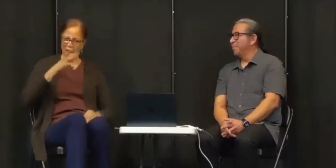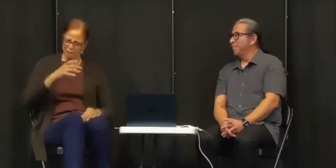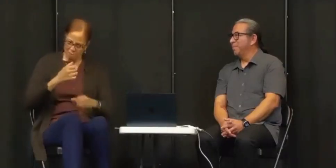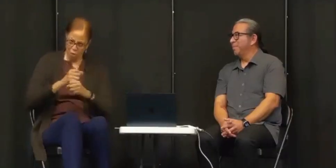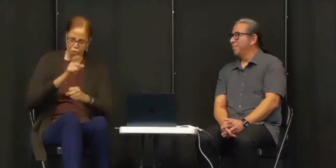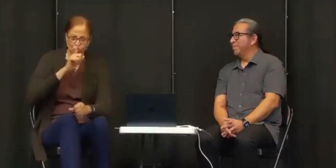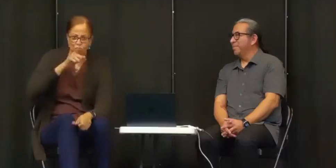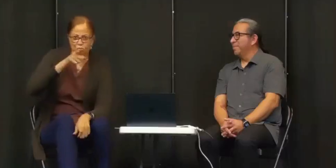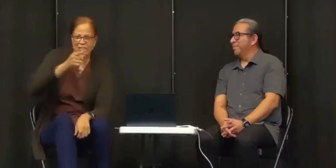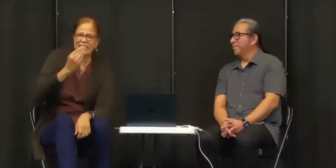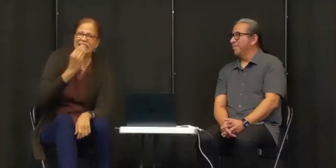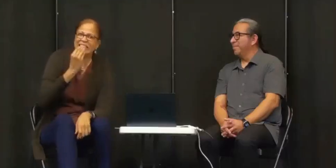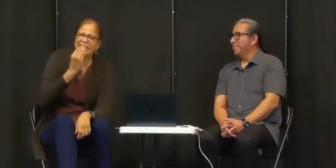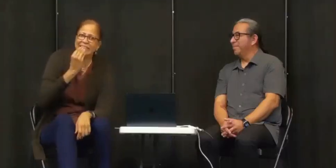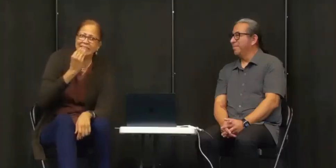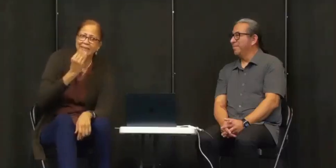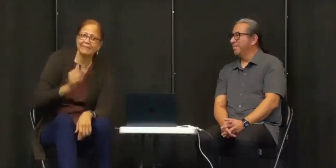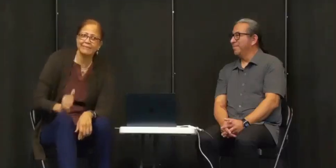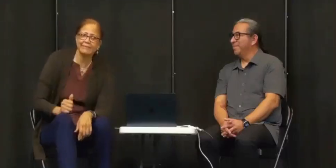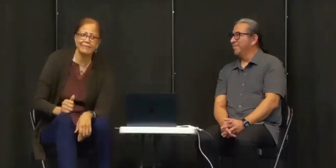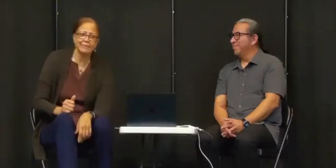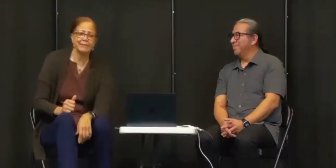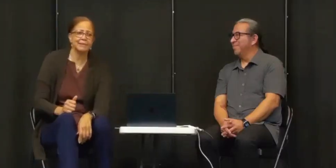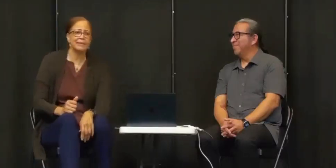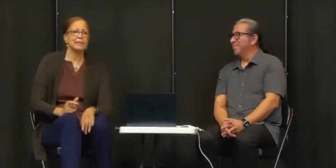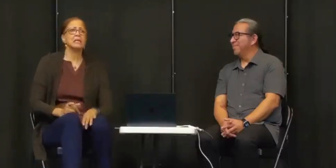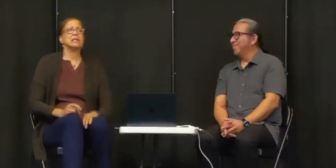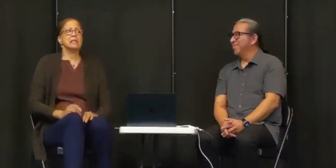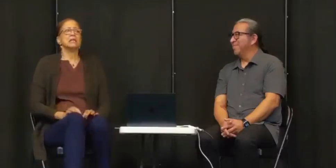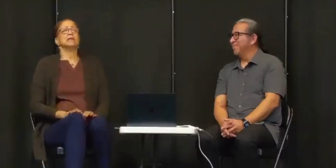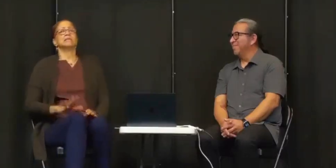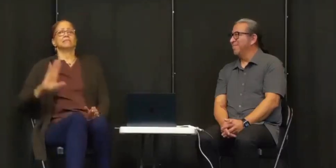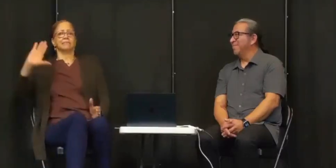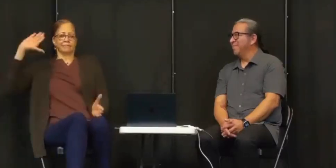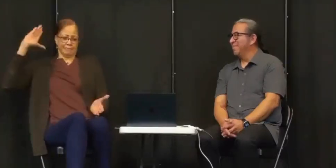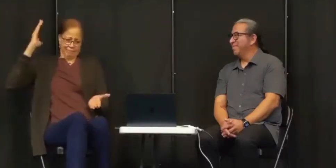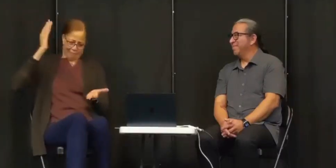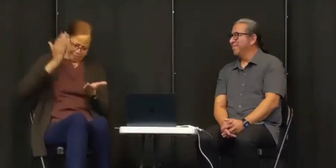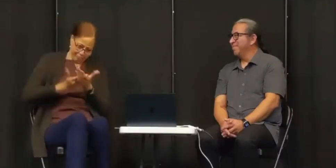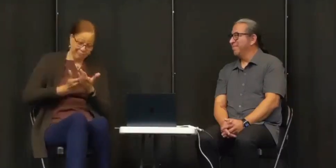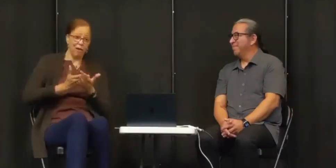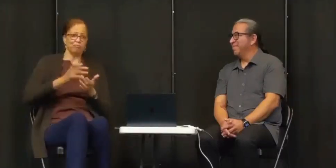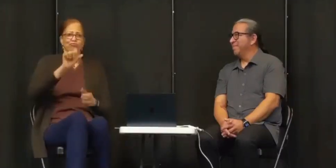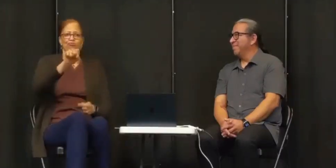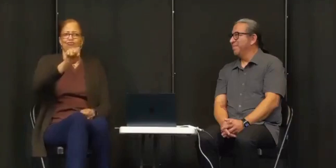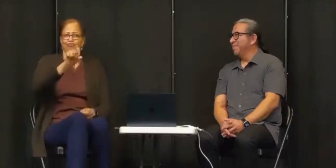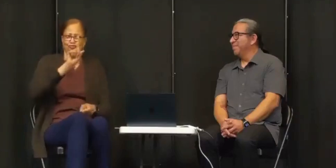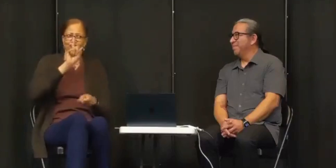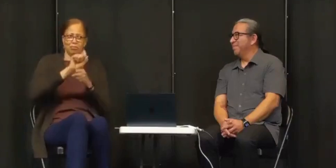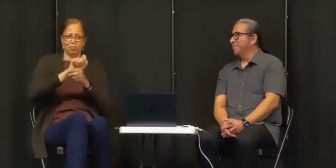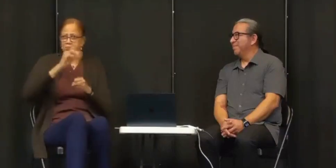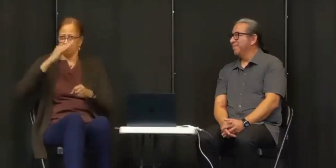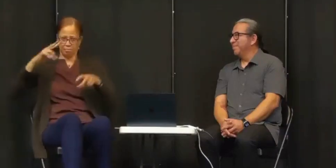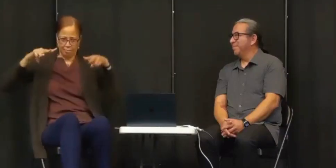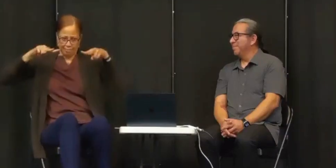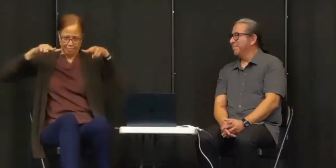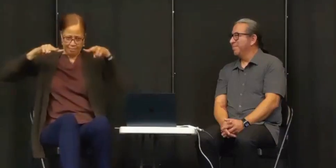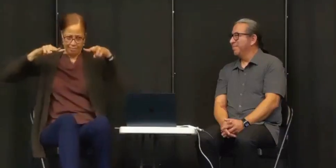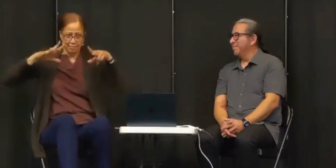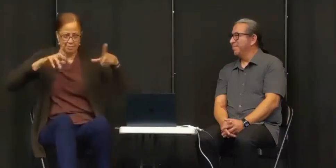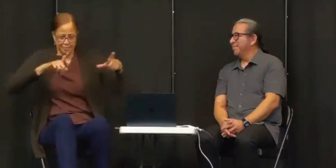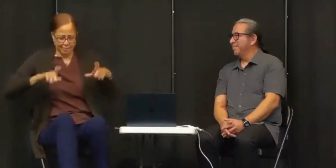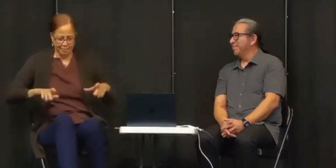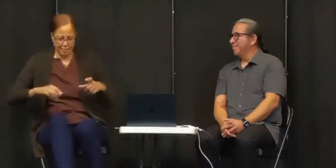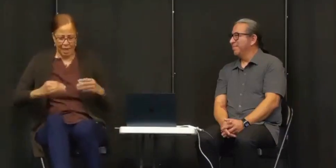not eat, right? So I understand that you're an interpreter, you gotta do what you're there to do, but you have to eat. And sure